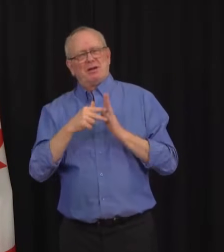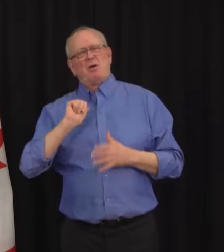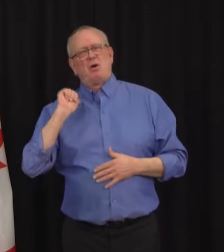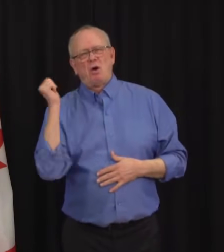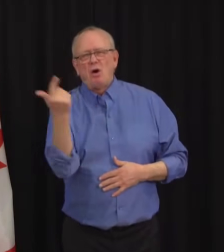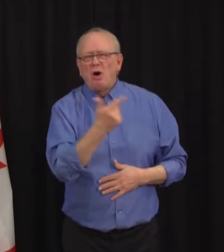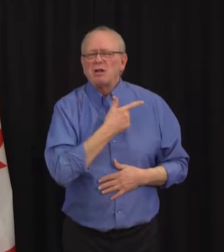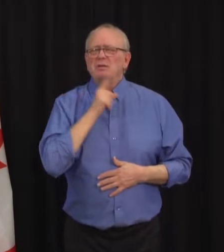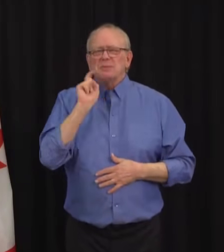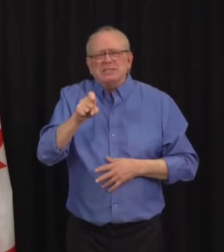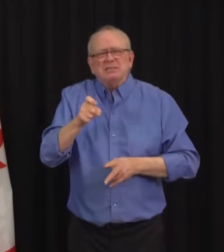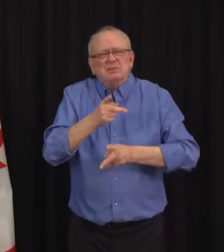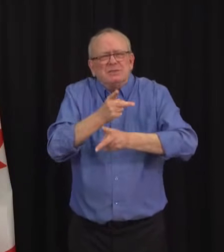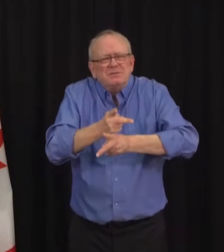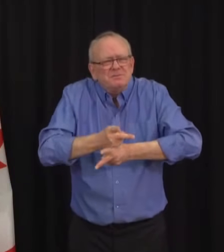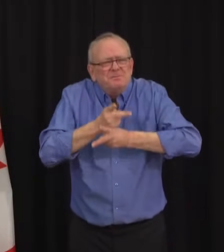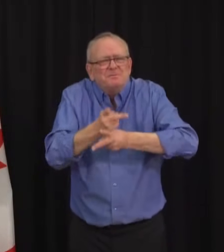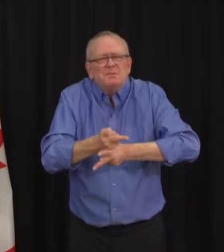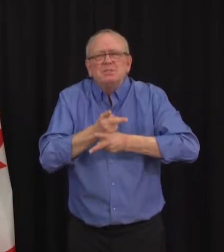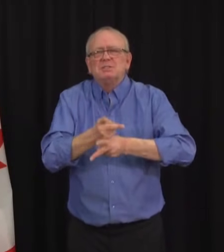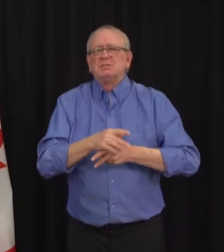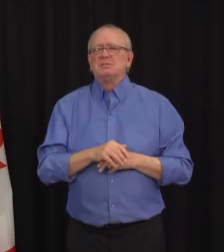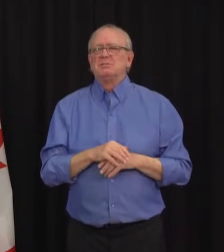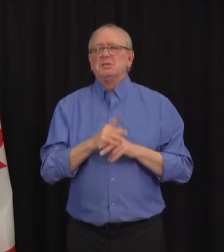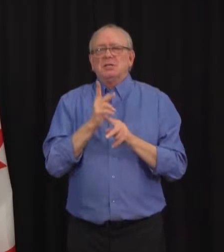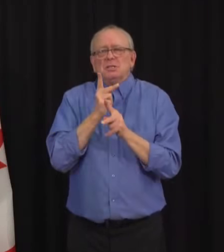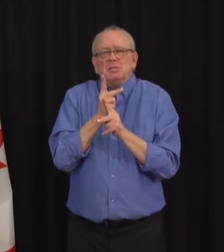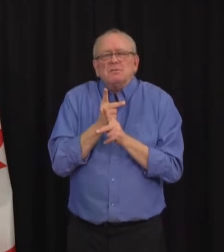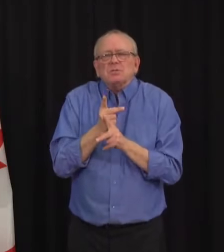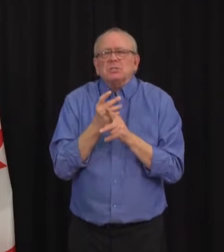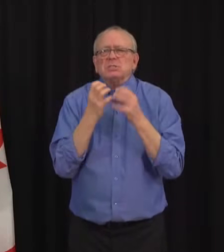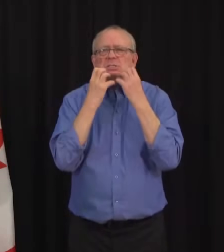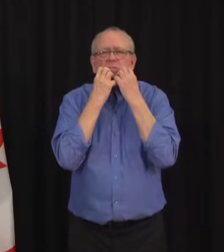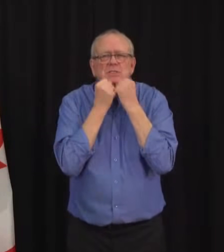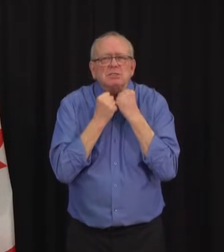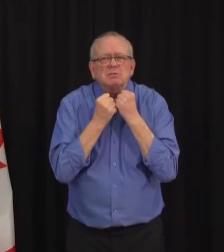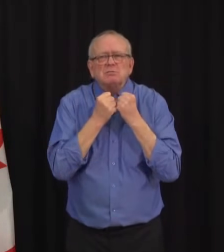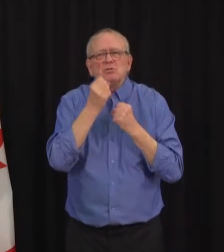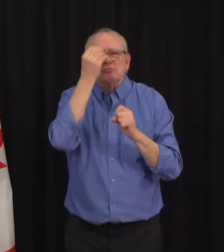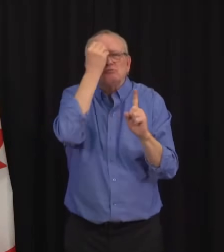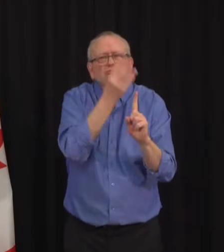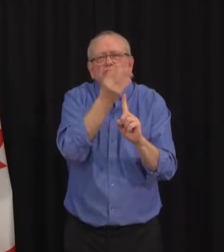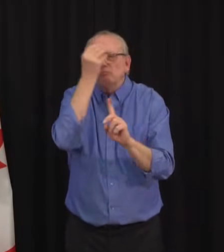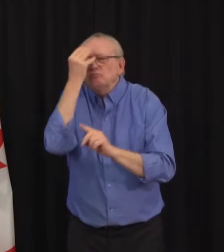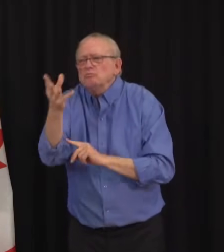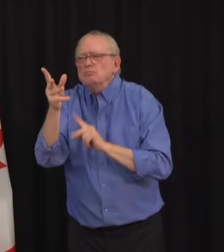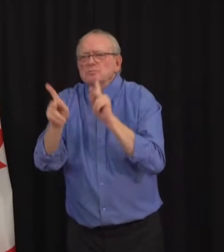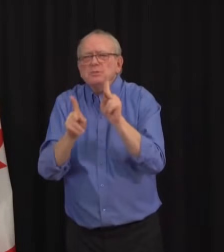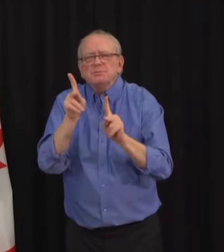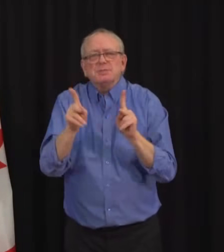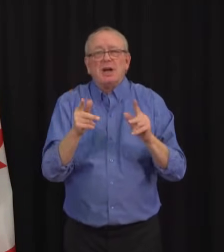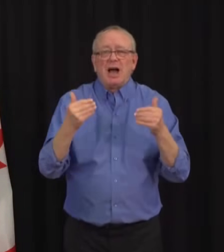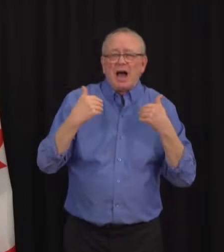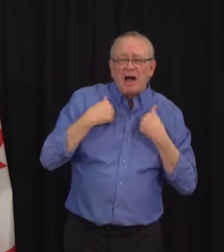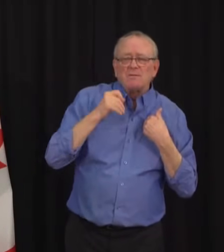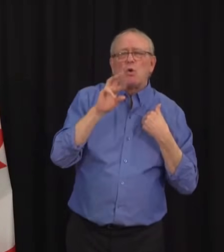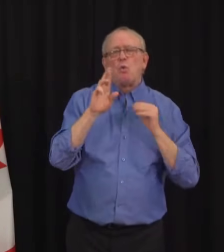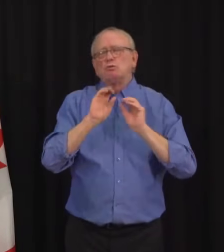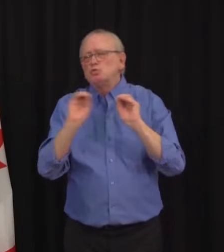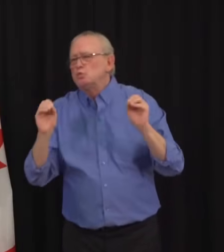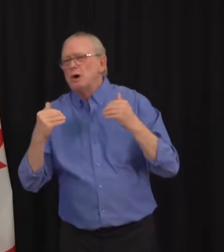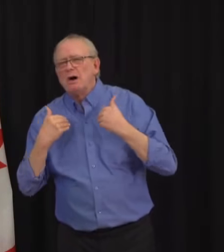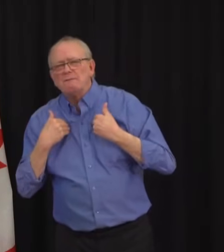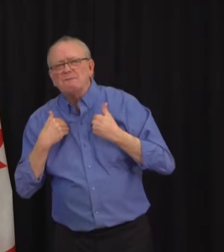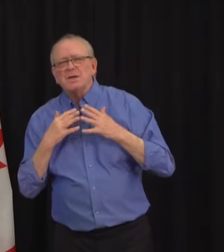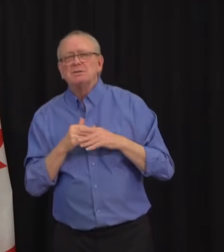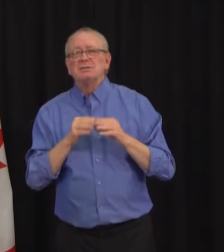contacts. The rising number of cases and hospitalizations are challenging each one of us, and anyone who contracts the